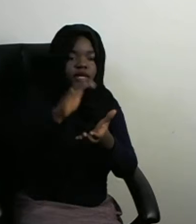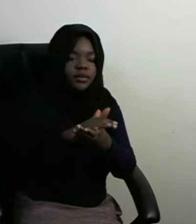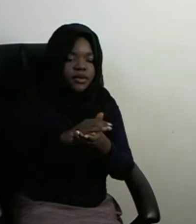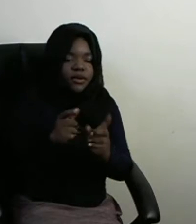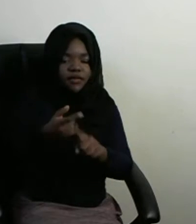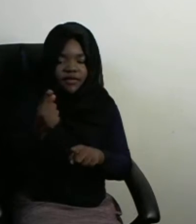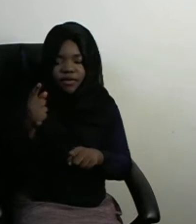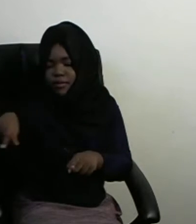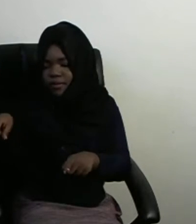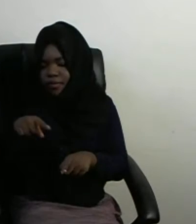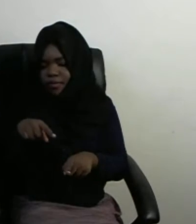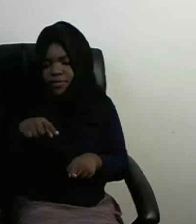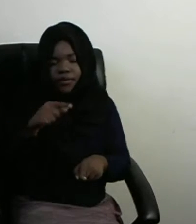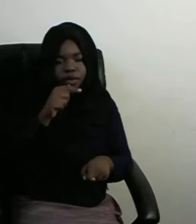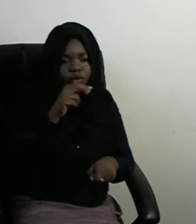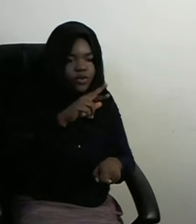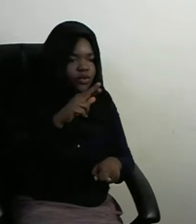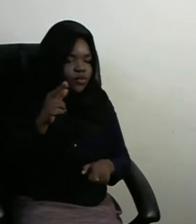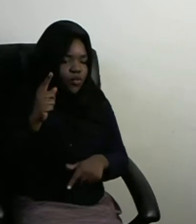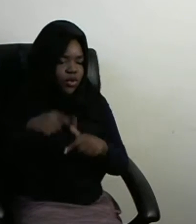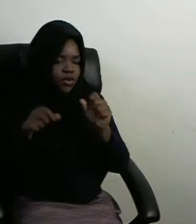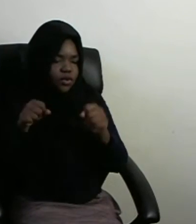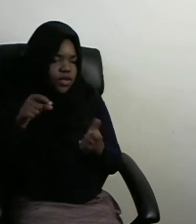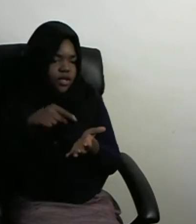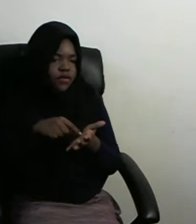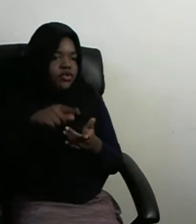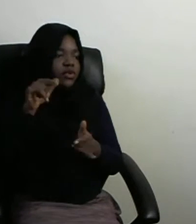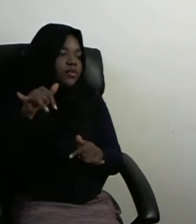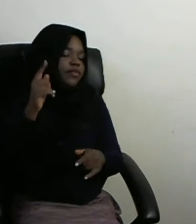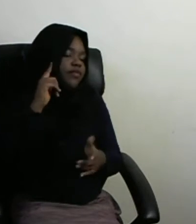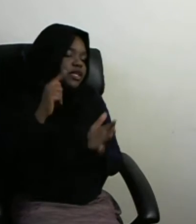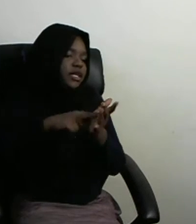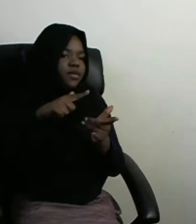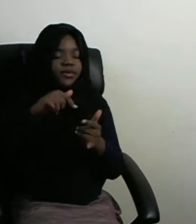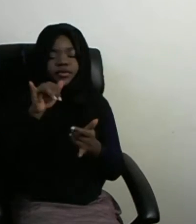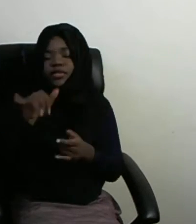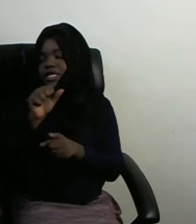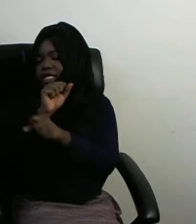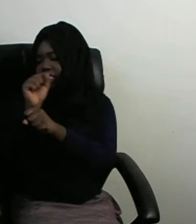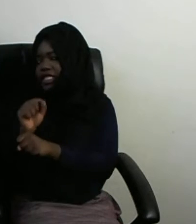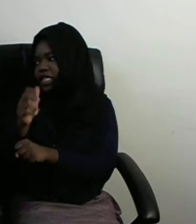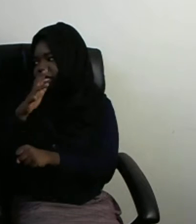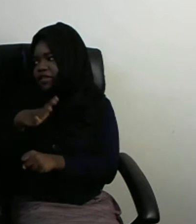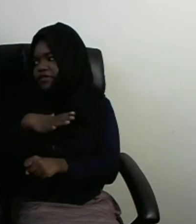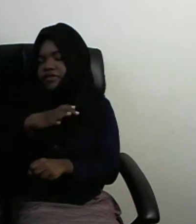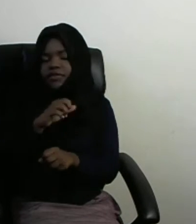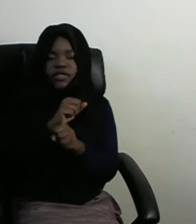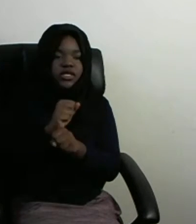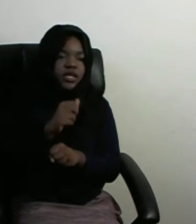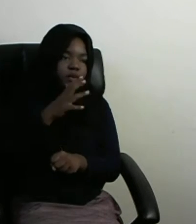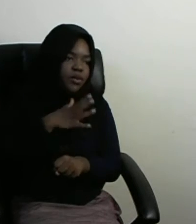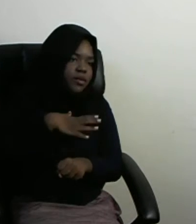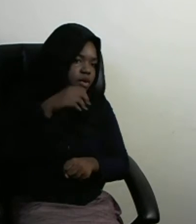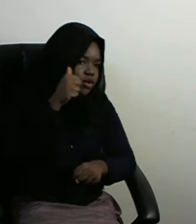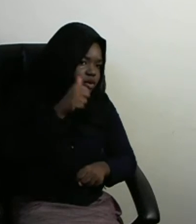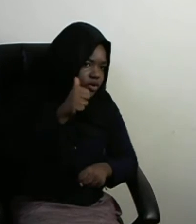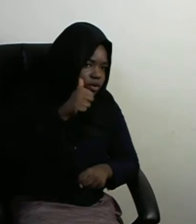those that your right hand possess, those slave ladies or women or